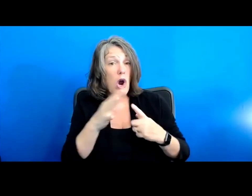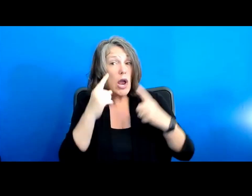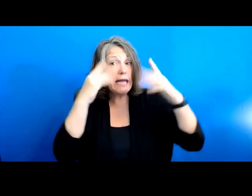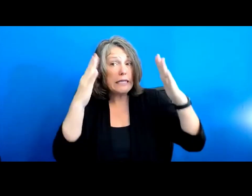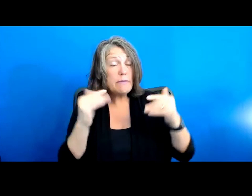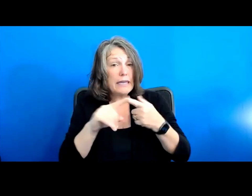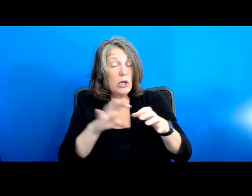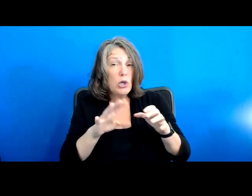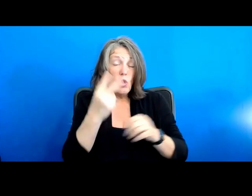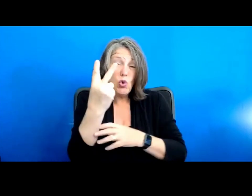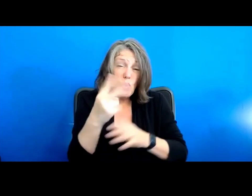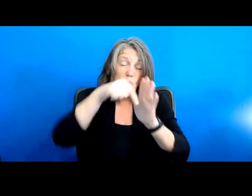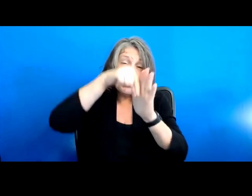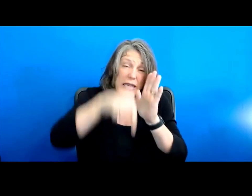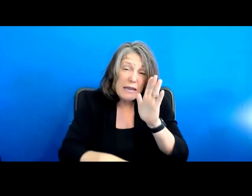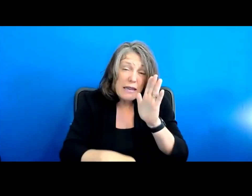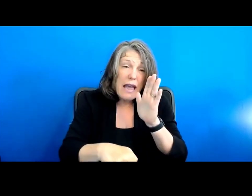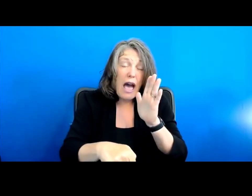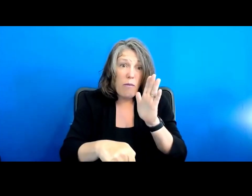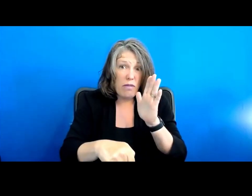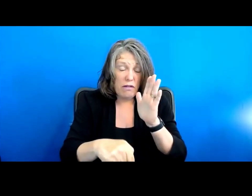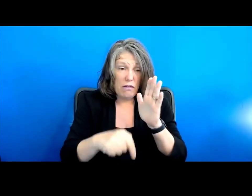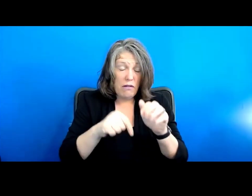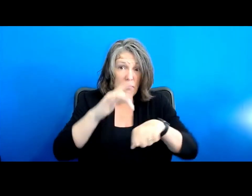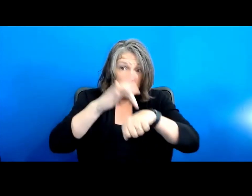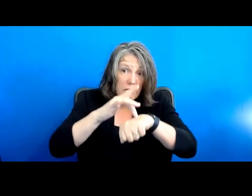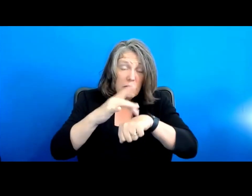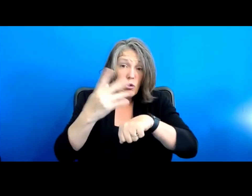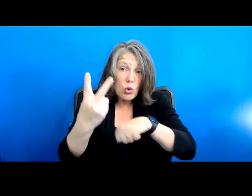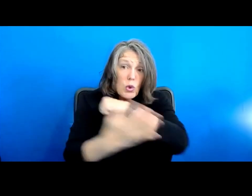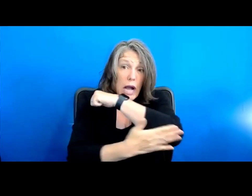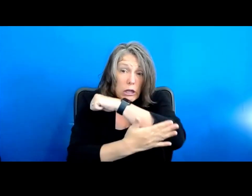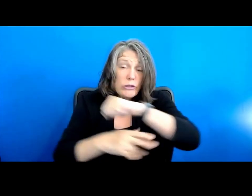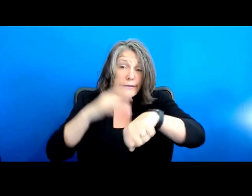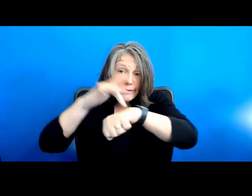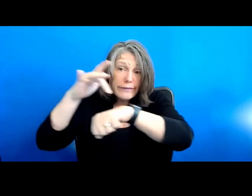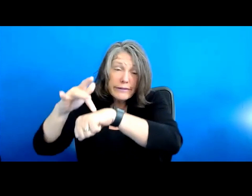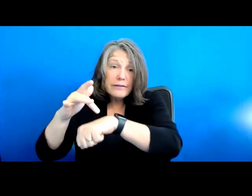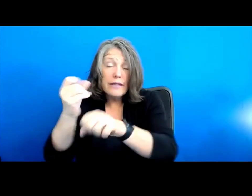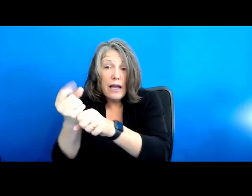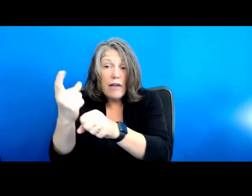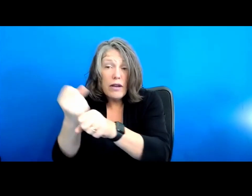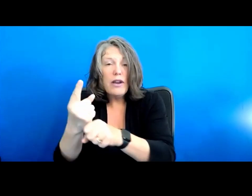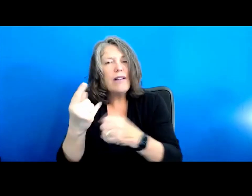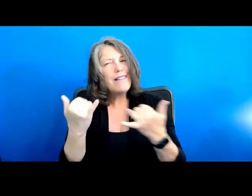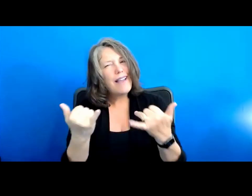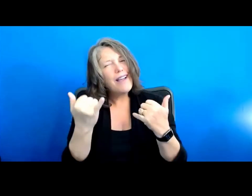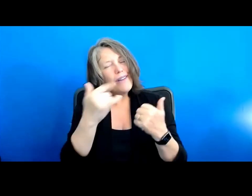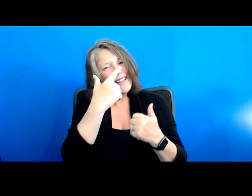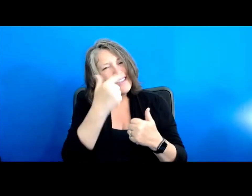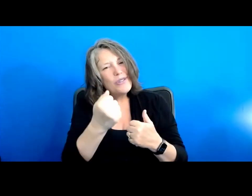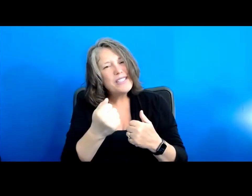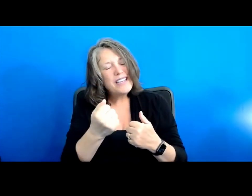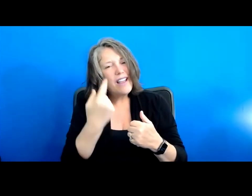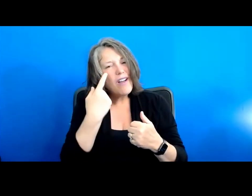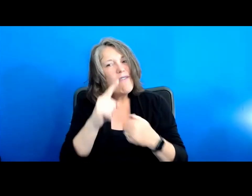2 in-depth country visits per year. Now, an interesting feature about this is to